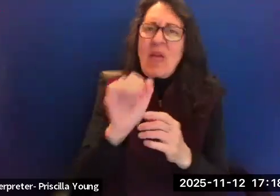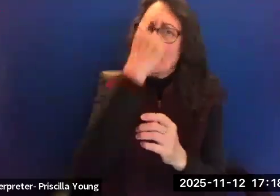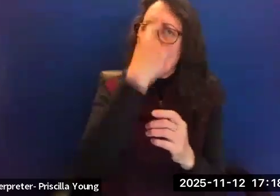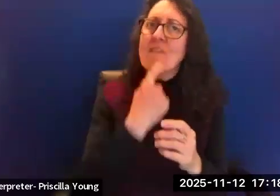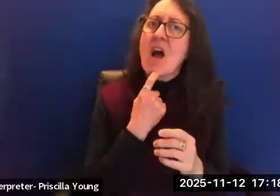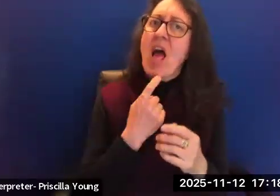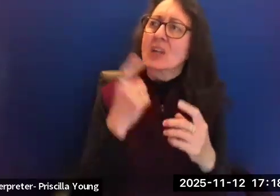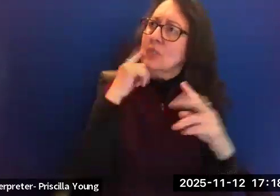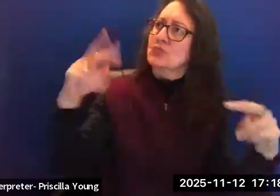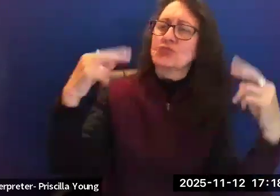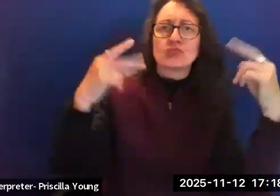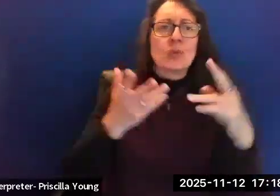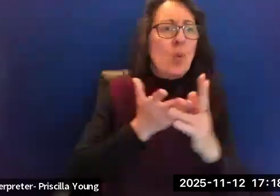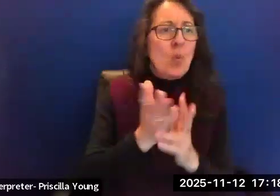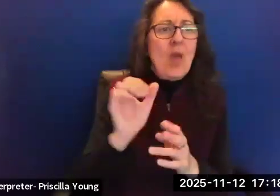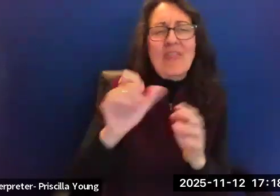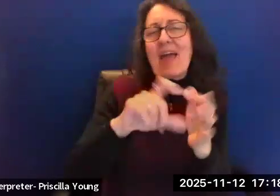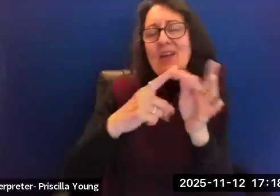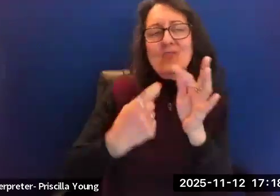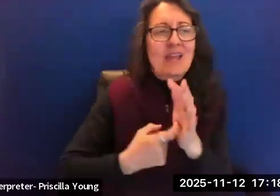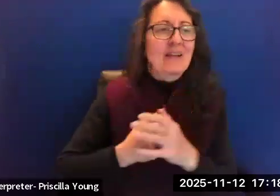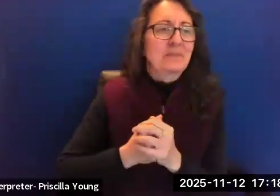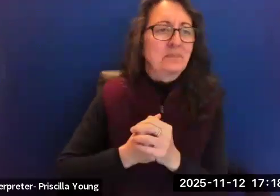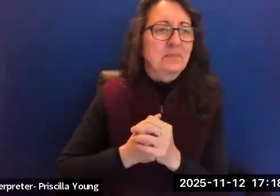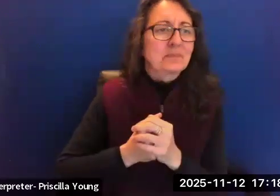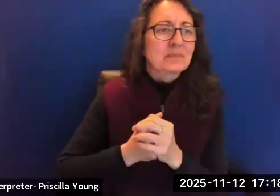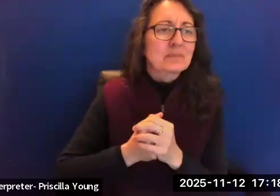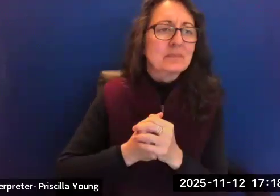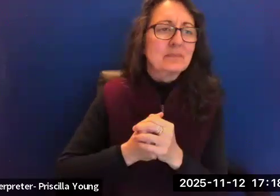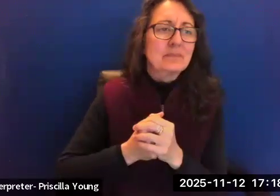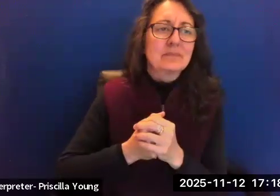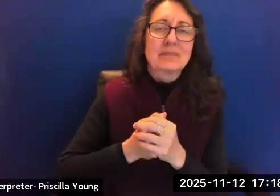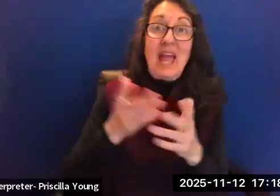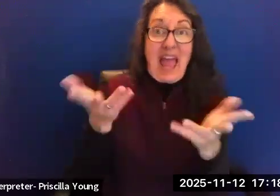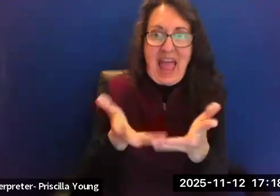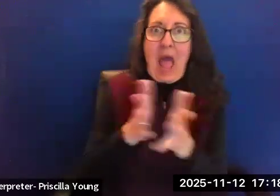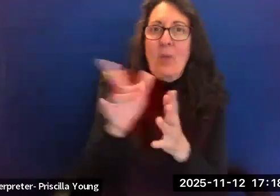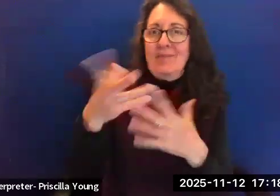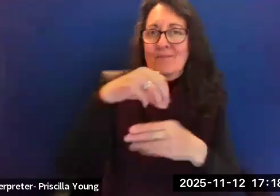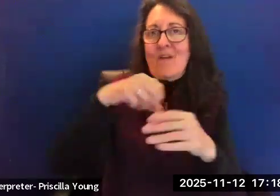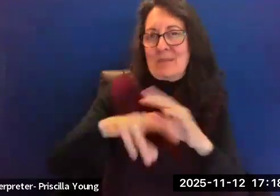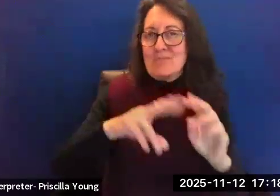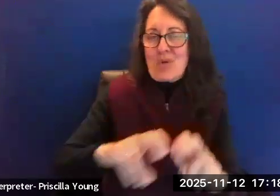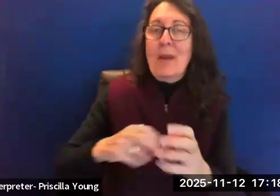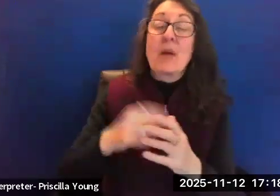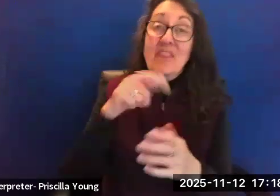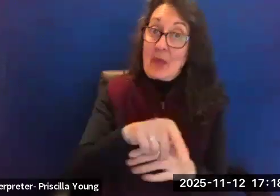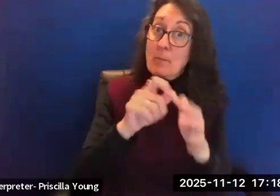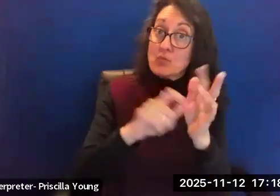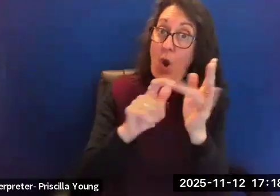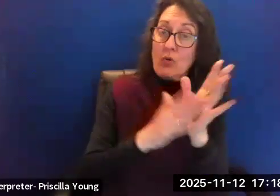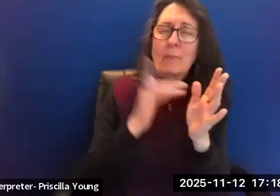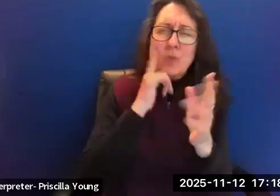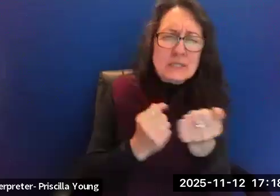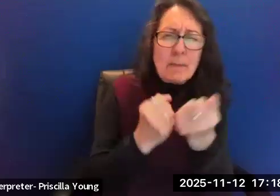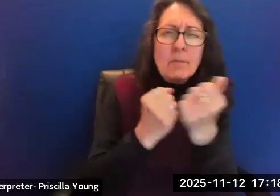For the NDRP, the organisational outcomes are to support research activities that are aligned